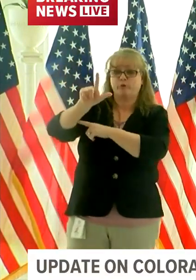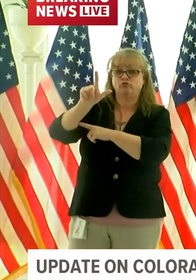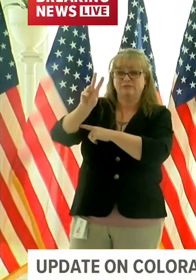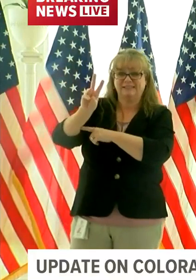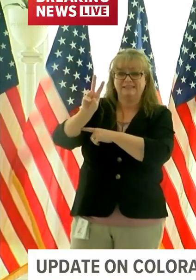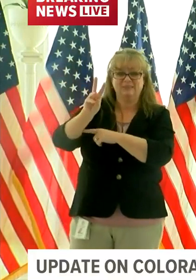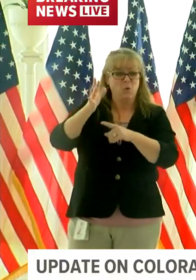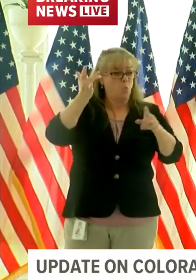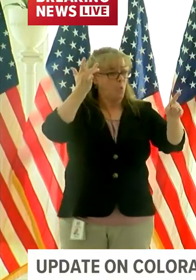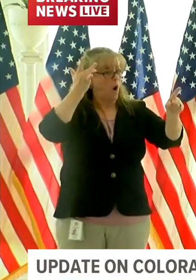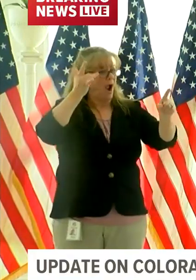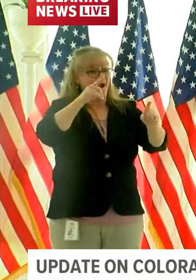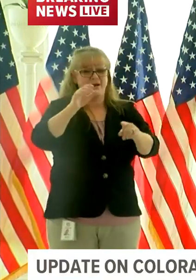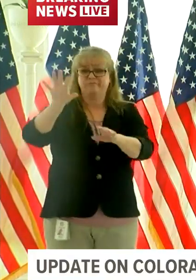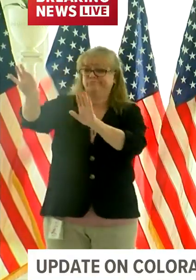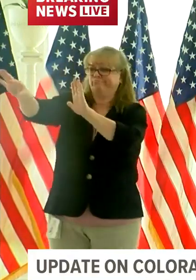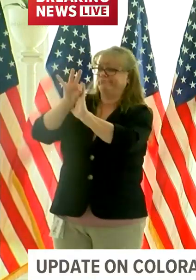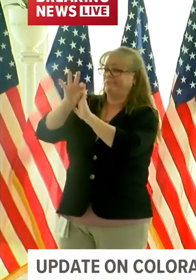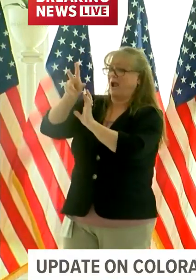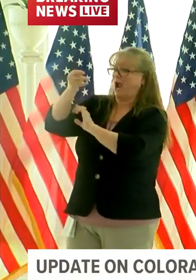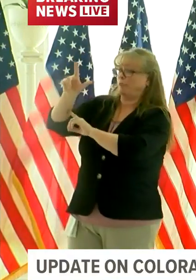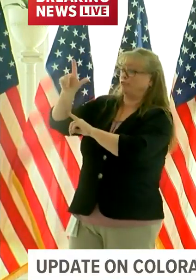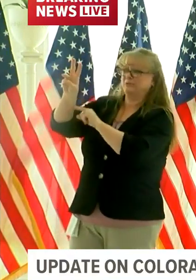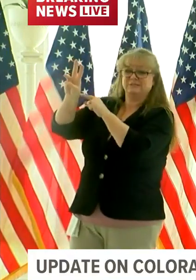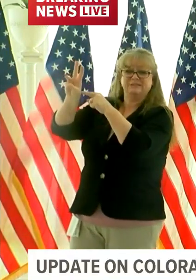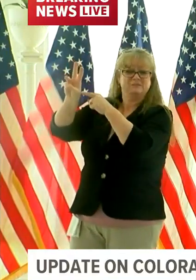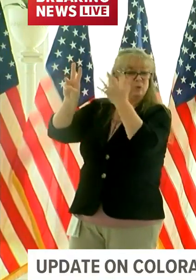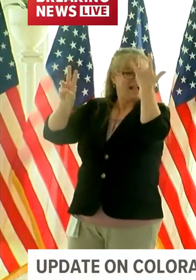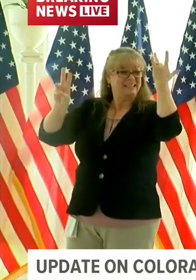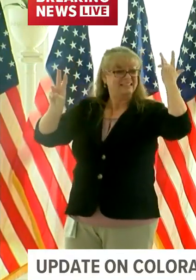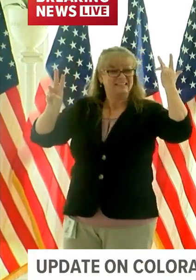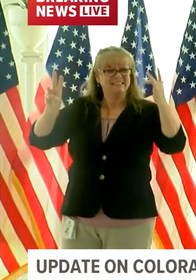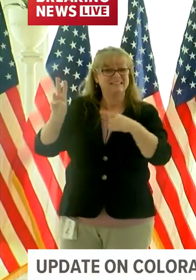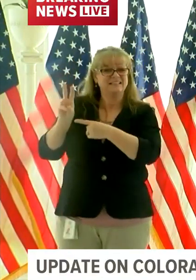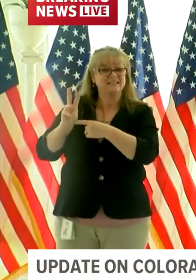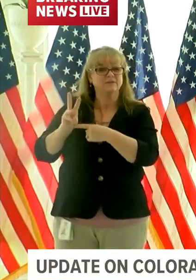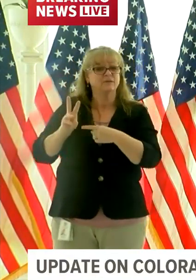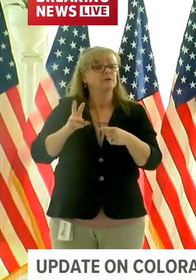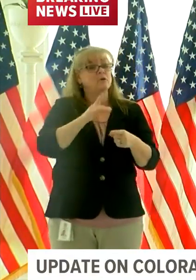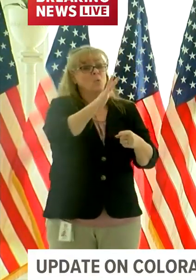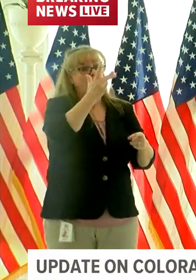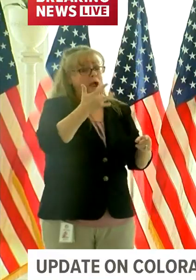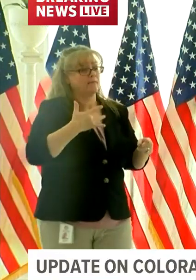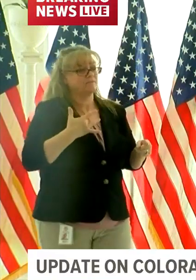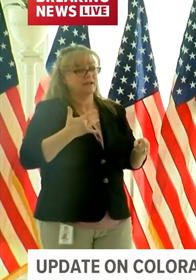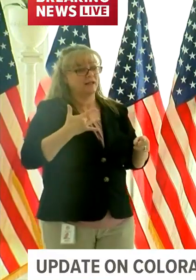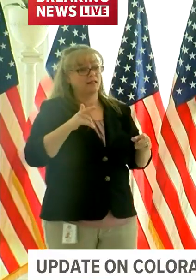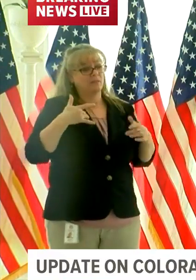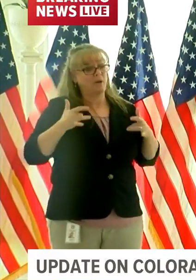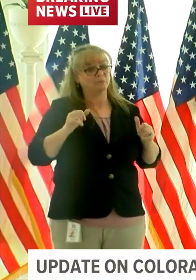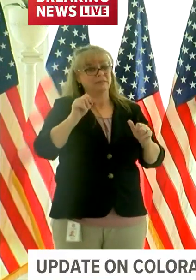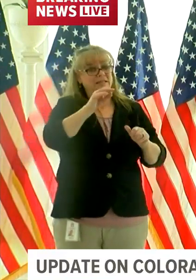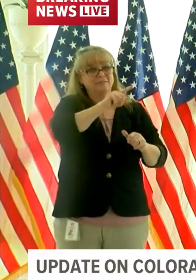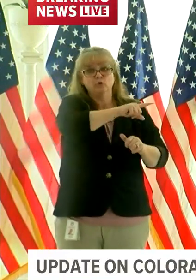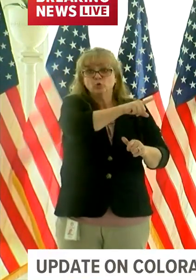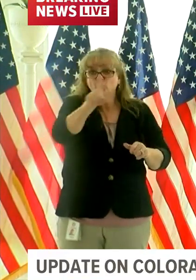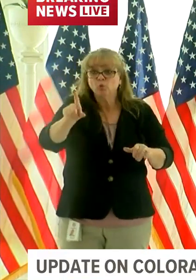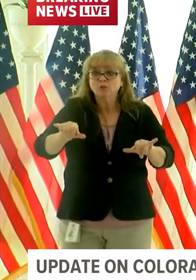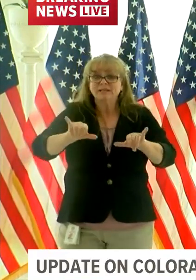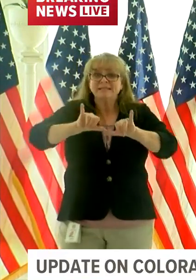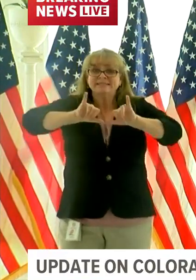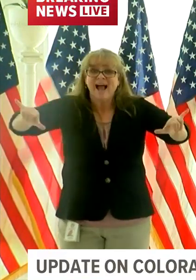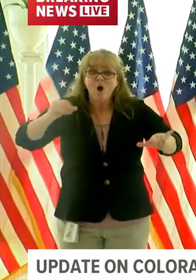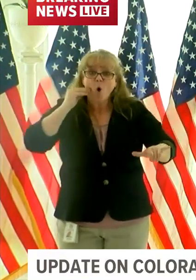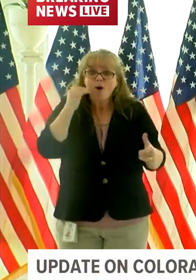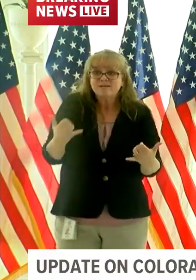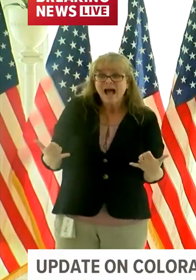I think that that's a realistic date that we can achieve as long as Coloradans are staying at home. So if Coloradans aren't, this is going to